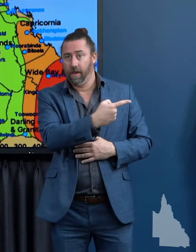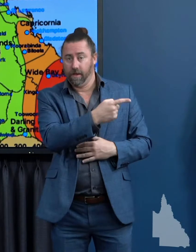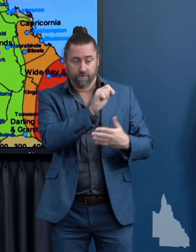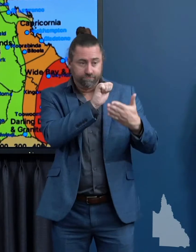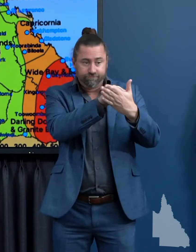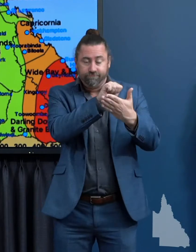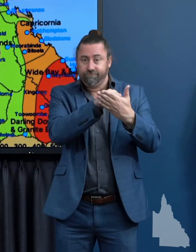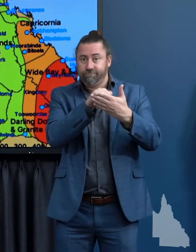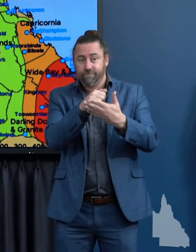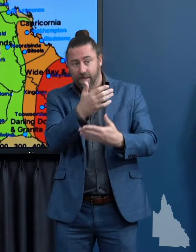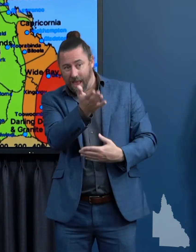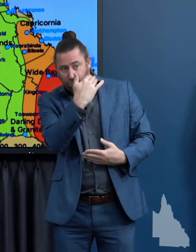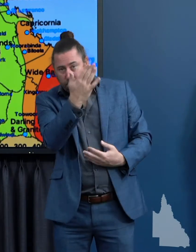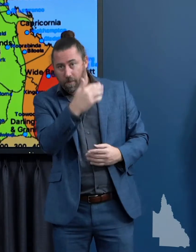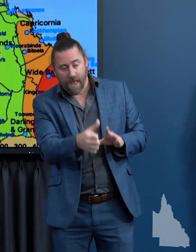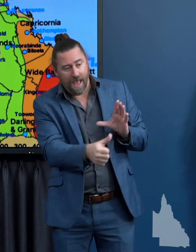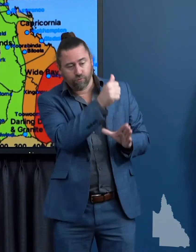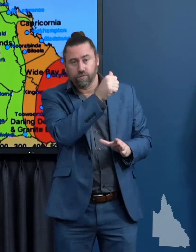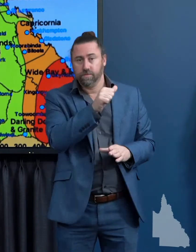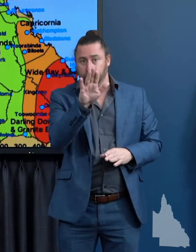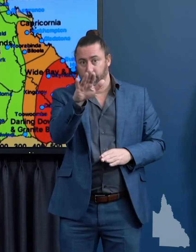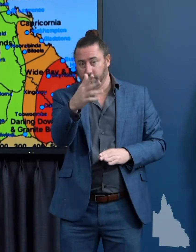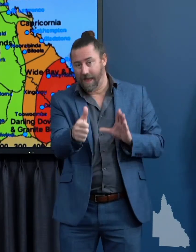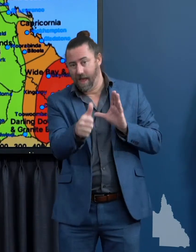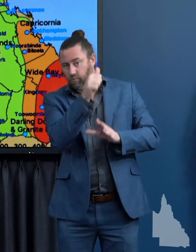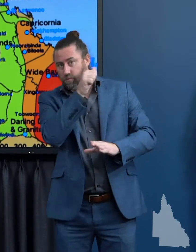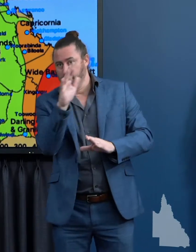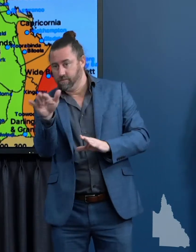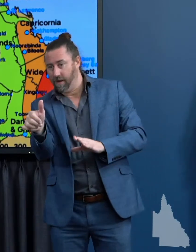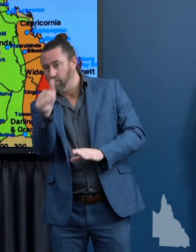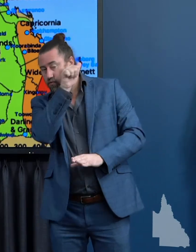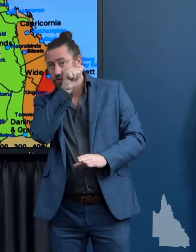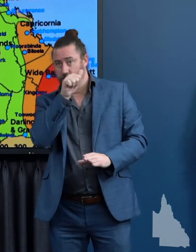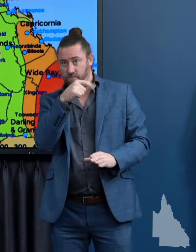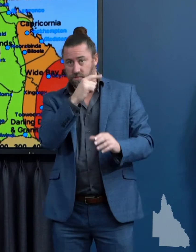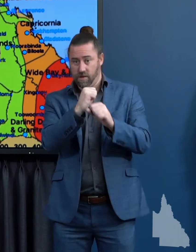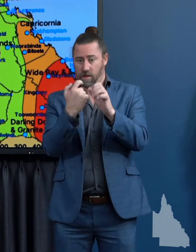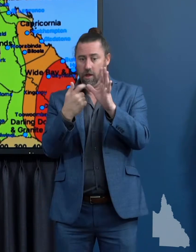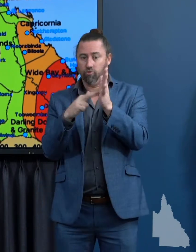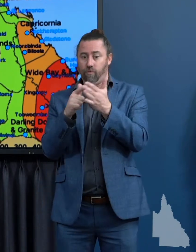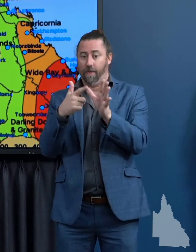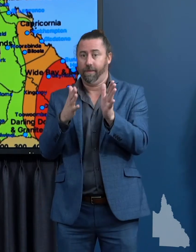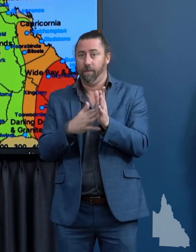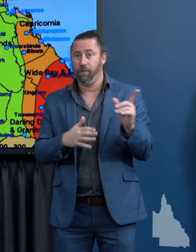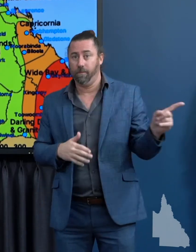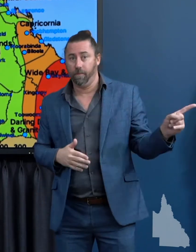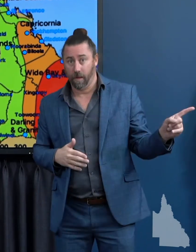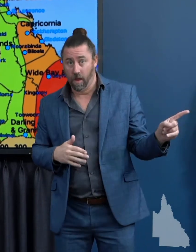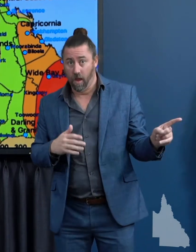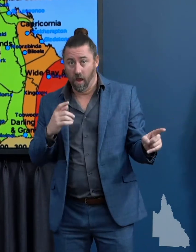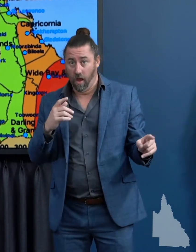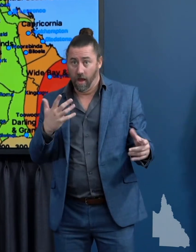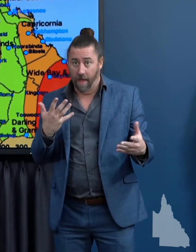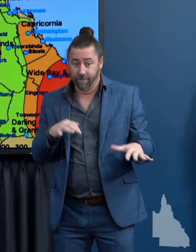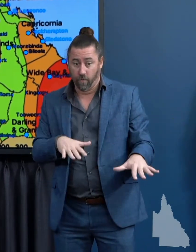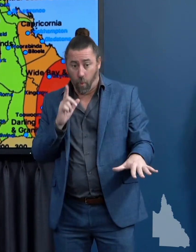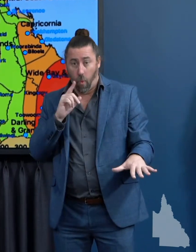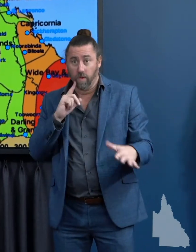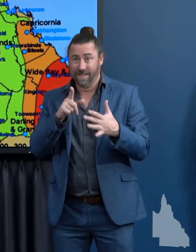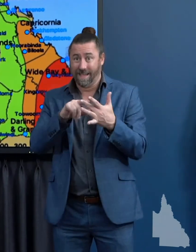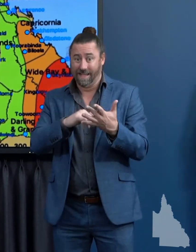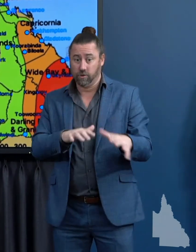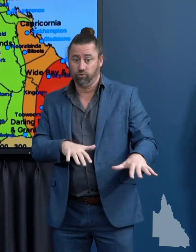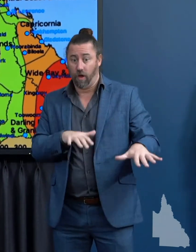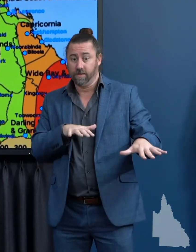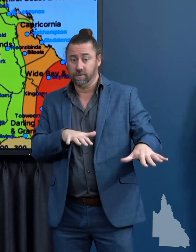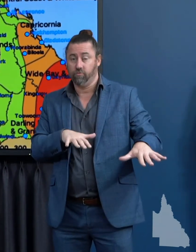knocking the residents in Grantham regarding evacuation. We are seeing water rising in that area, but I will stress this is